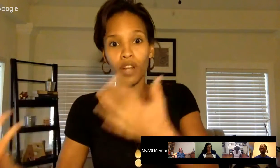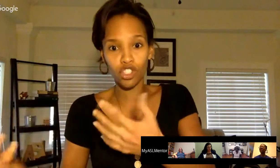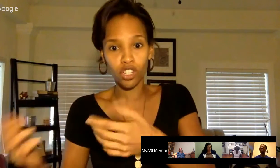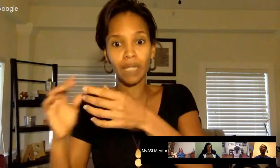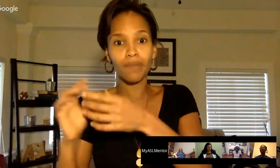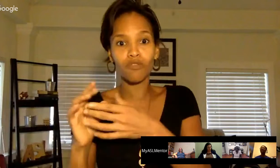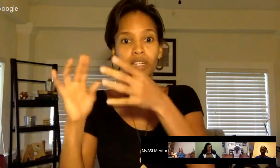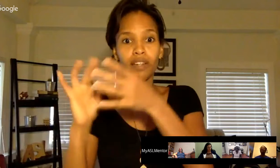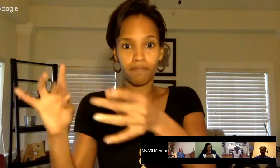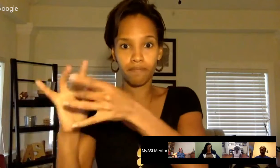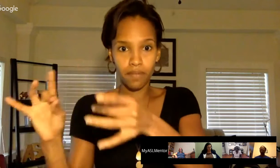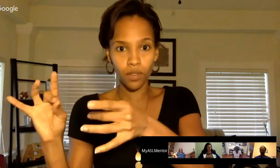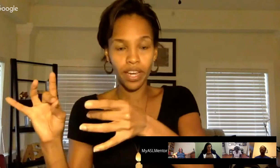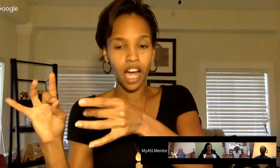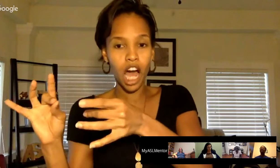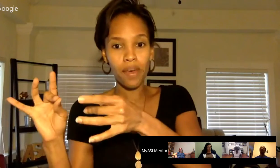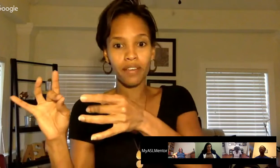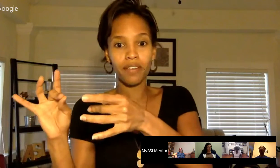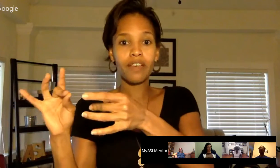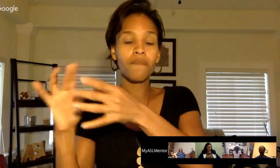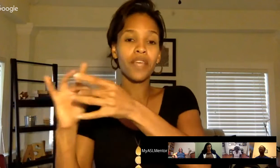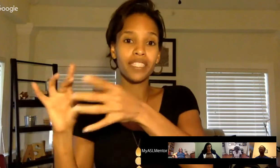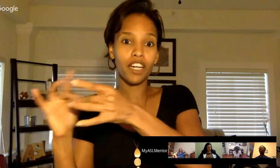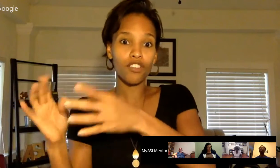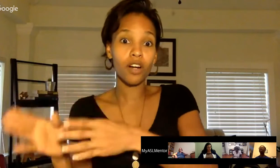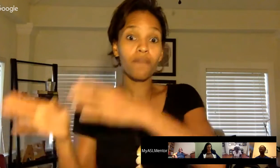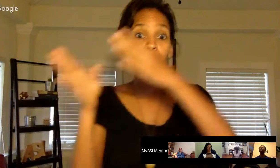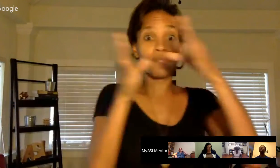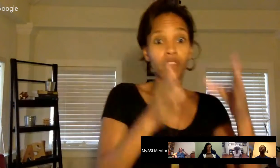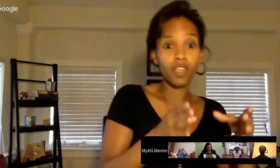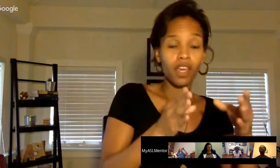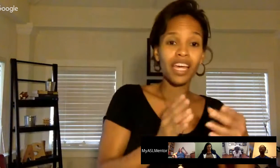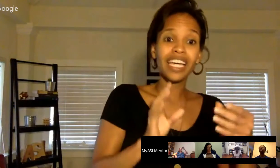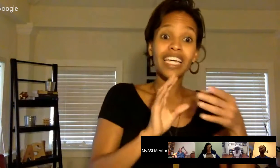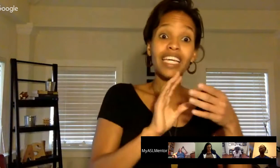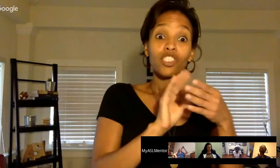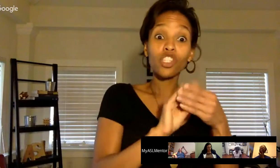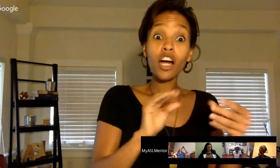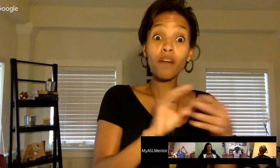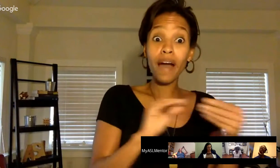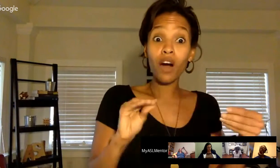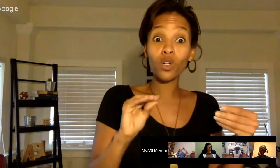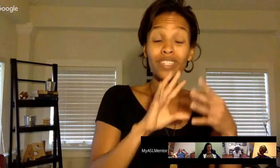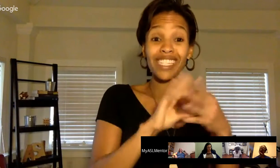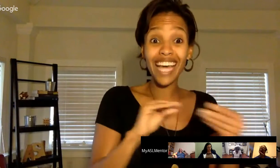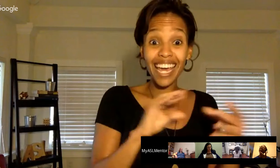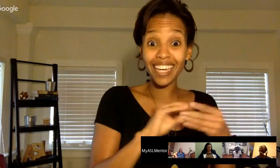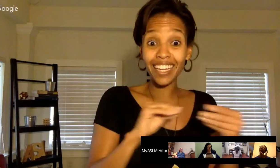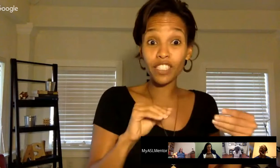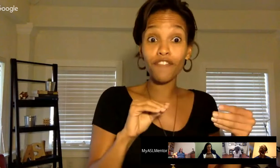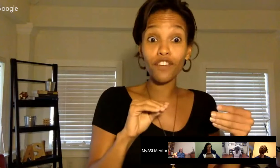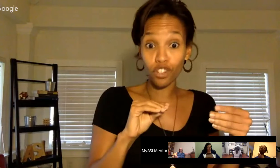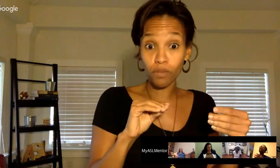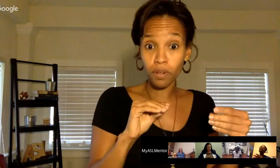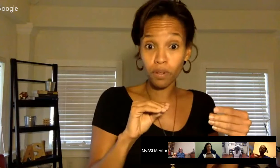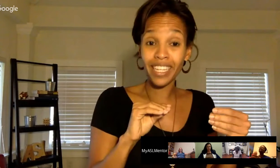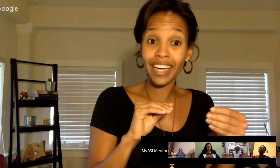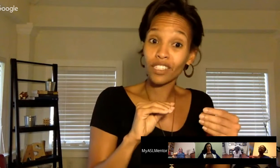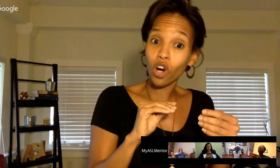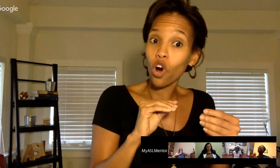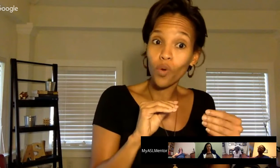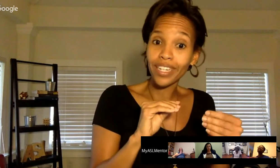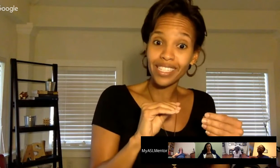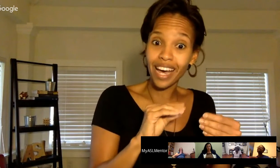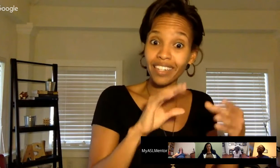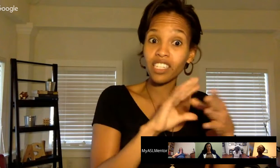noun production, double movement. Okay, comment, etc. Talk about or say is a verb, yet